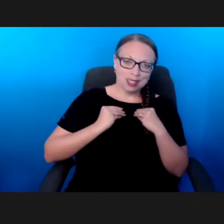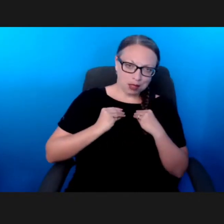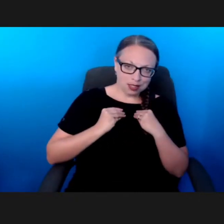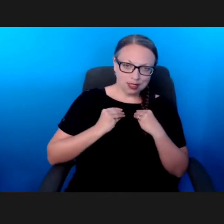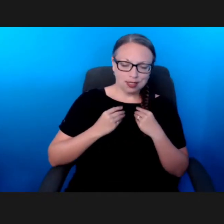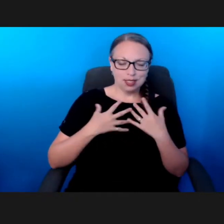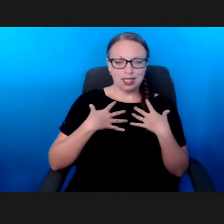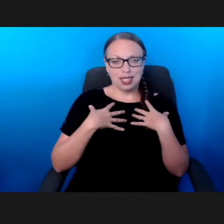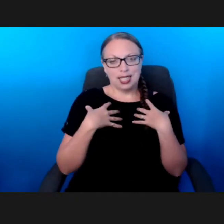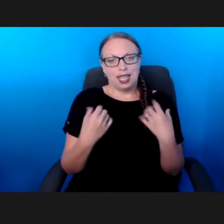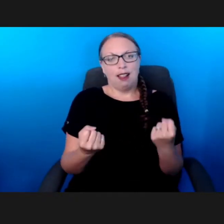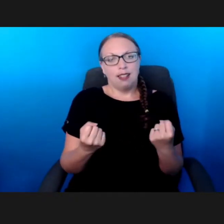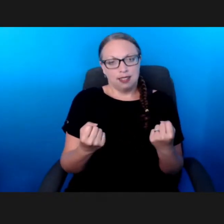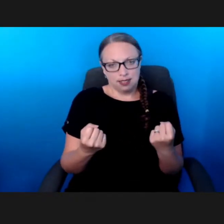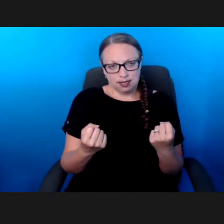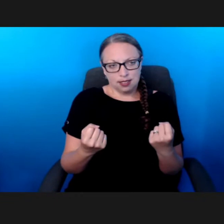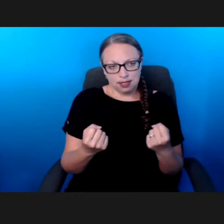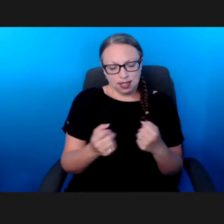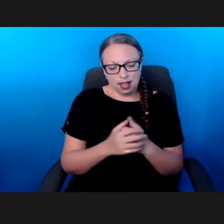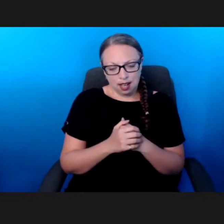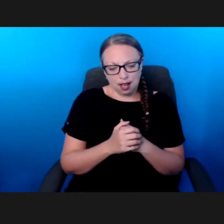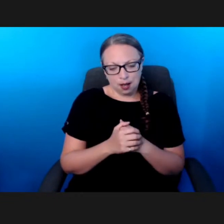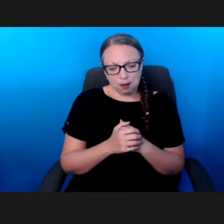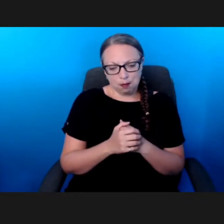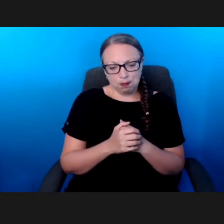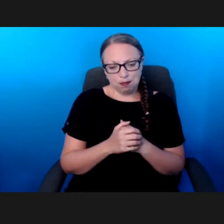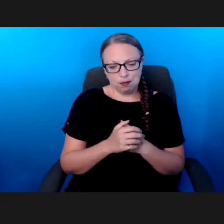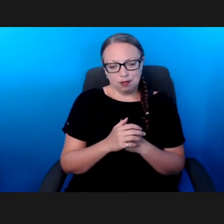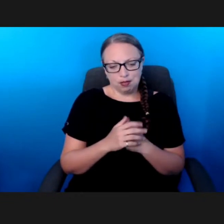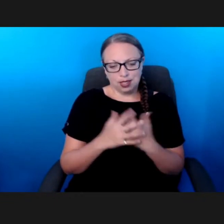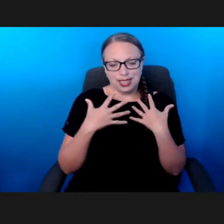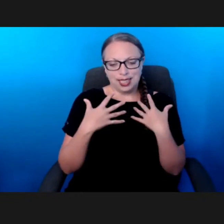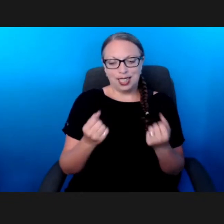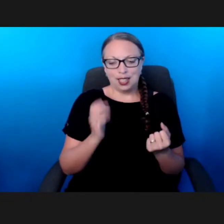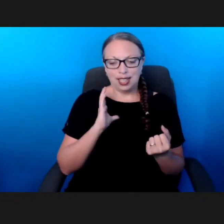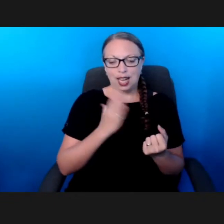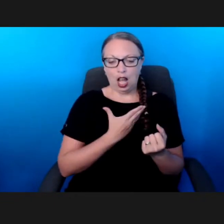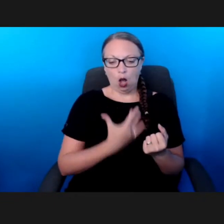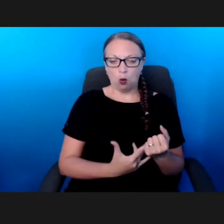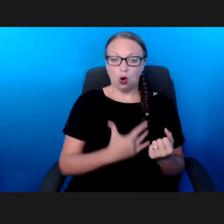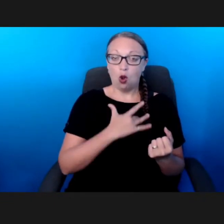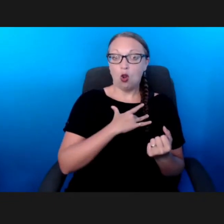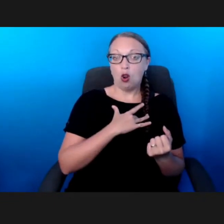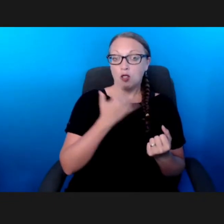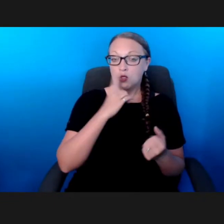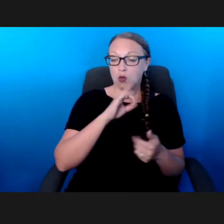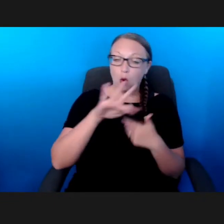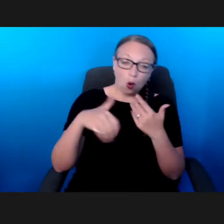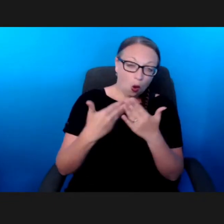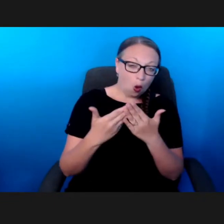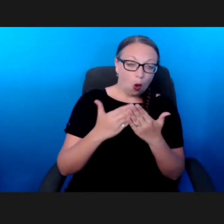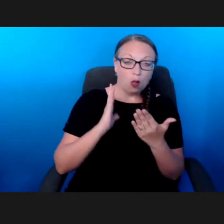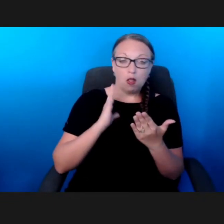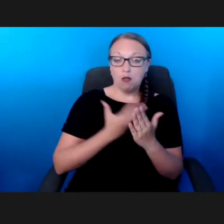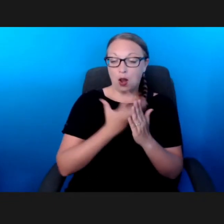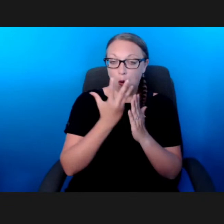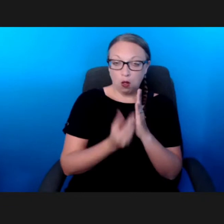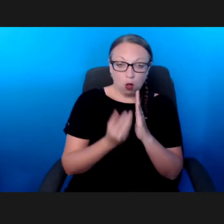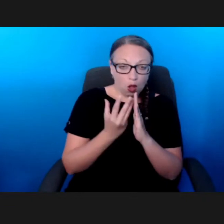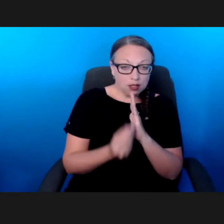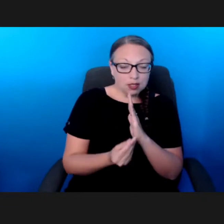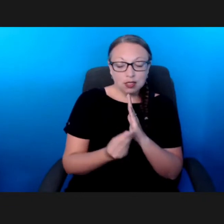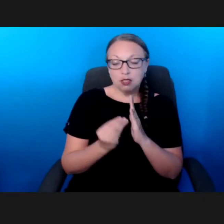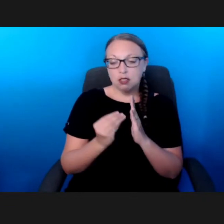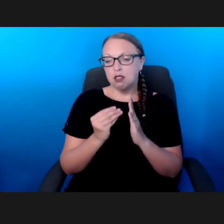healing, our wounded hearts for all of those losses and all of those aspects of